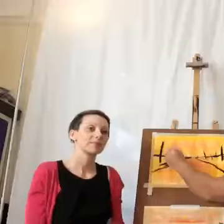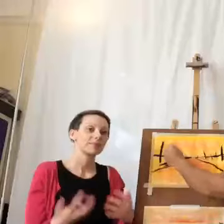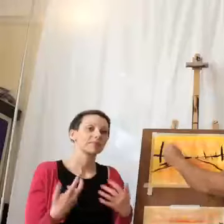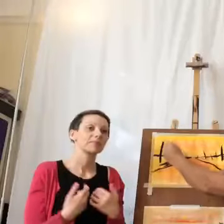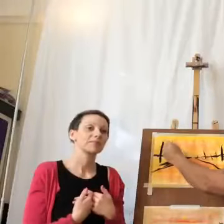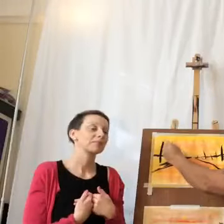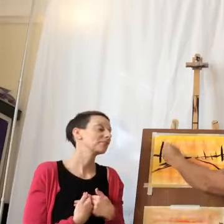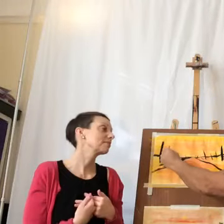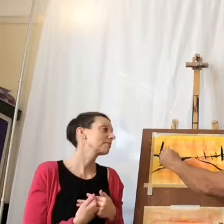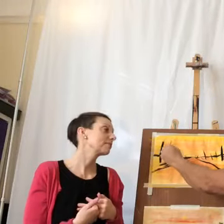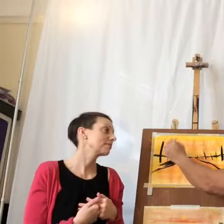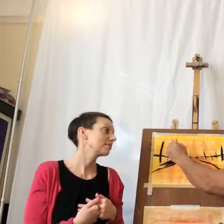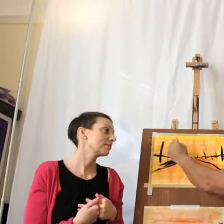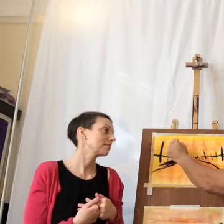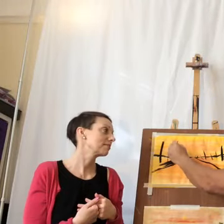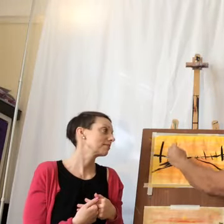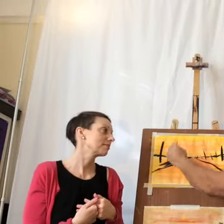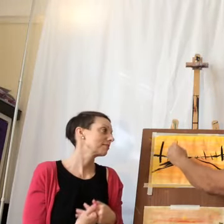Anyway, oh.